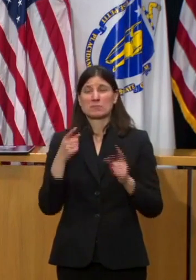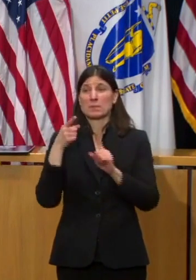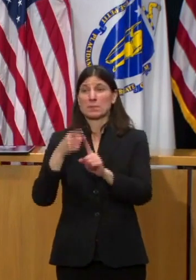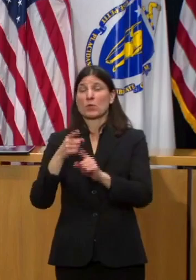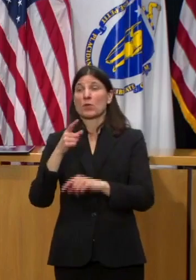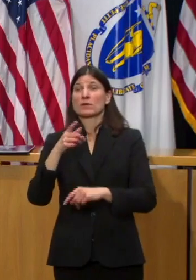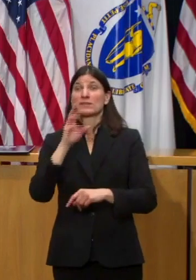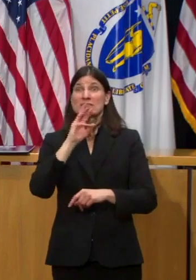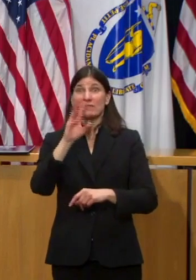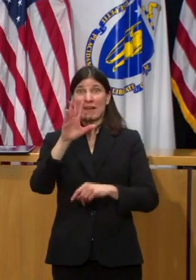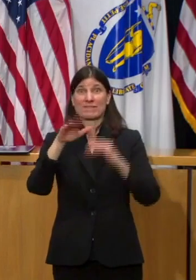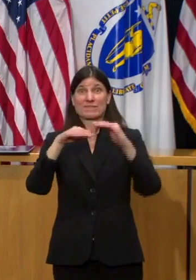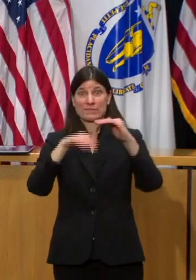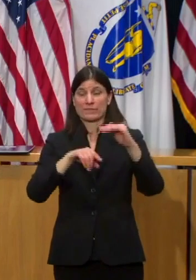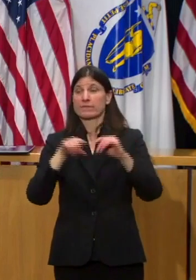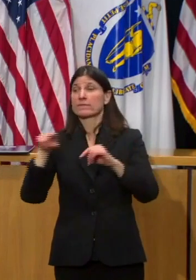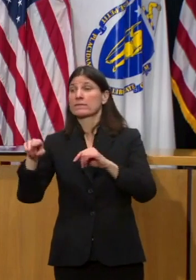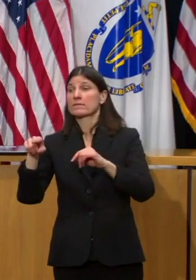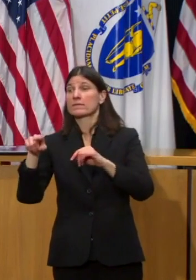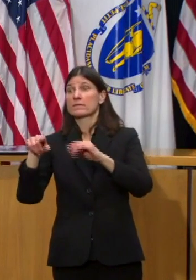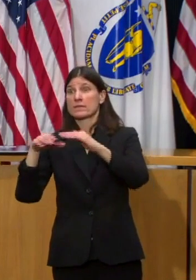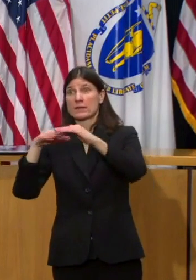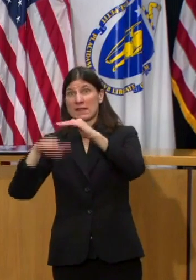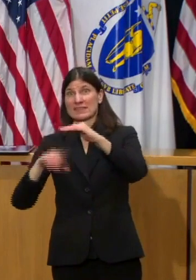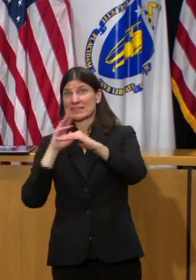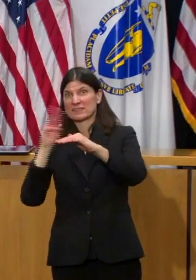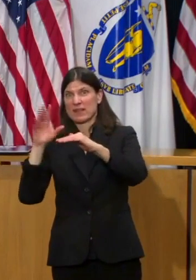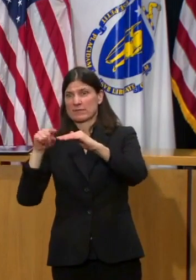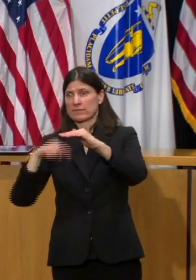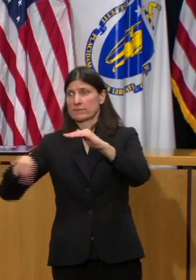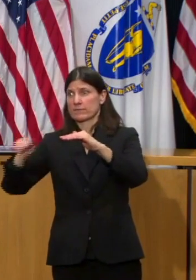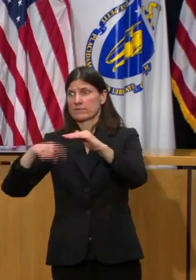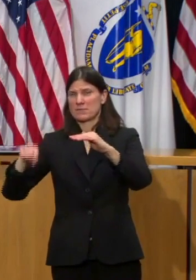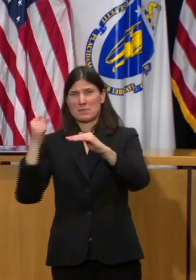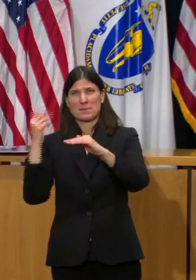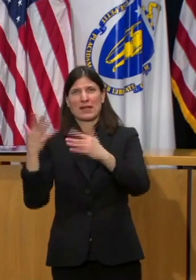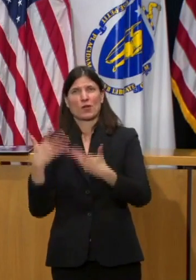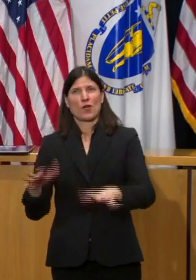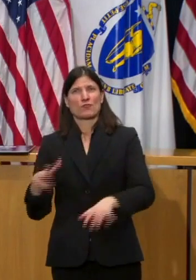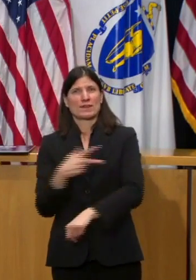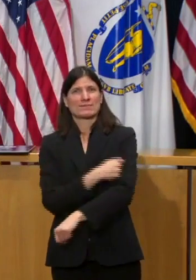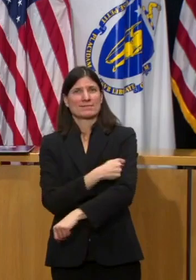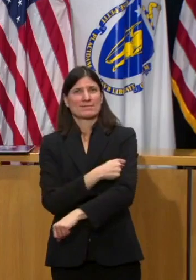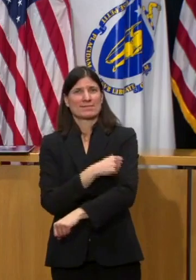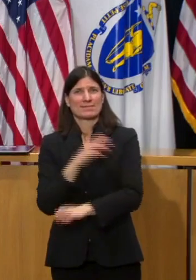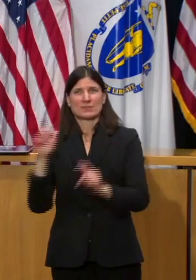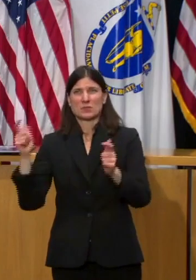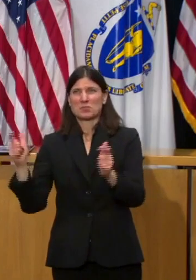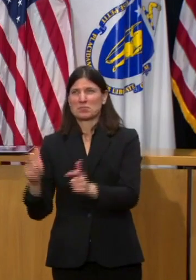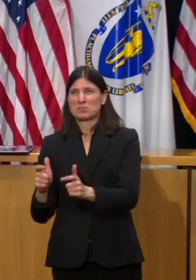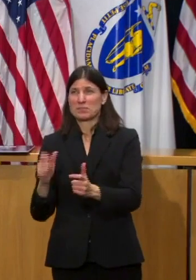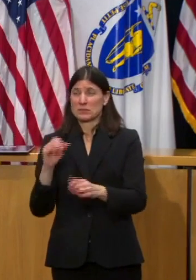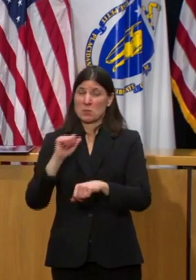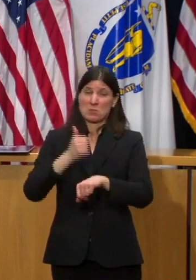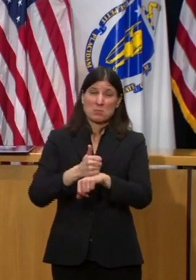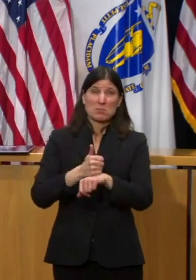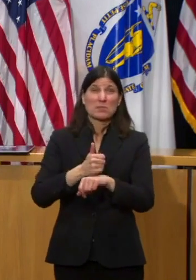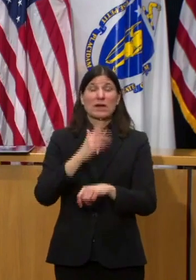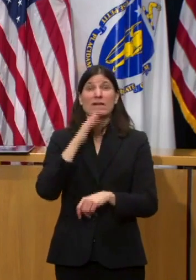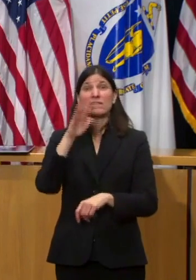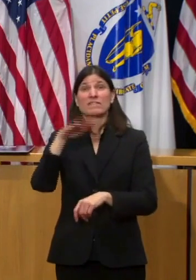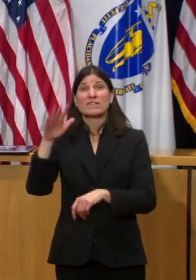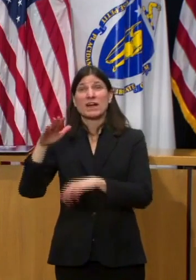I kind of like doing this age piece, especially since so much of the COVID data demonstrates that people over the